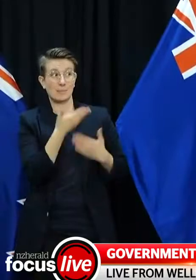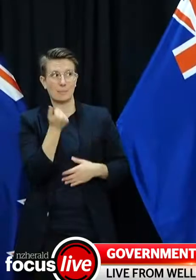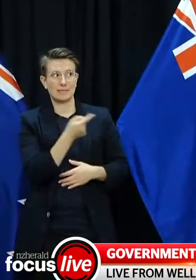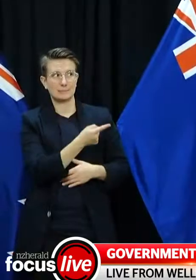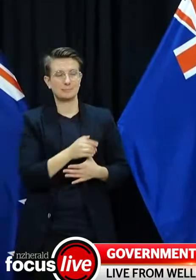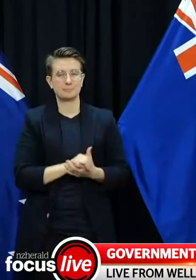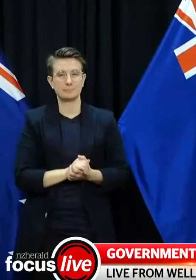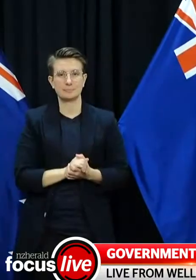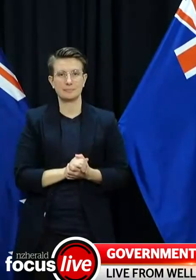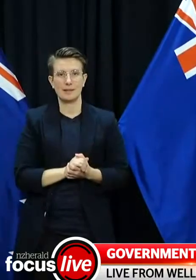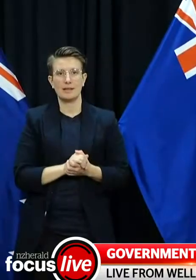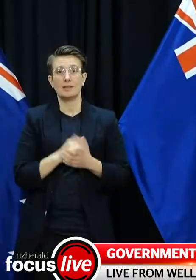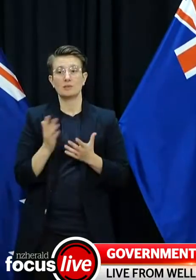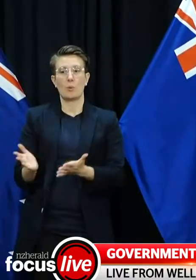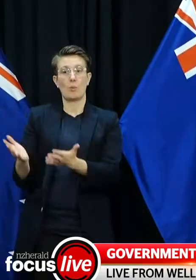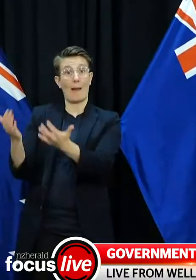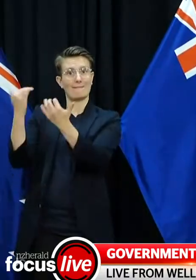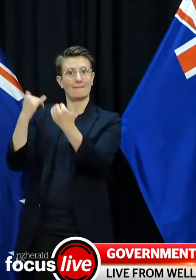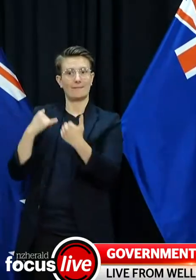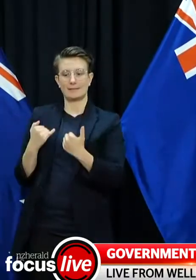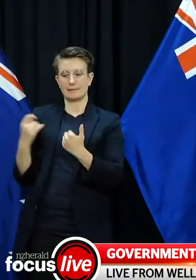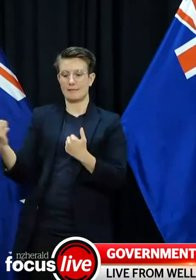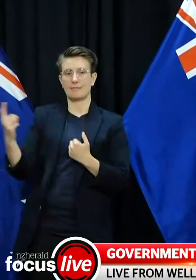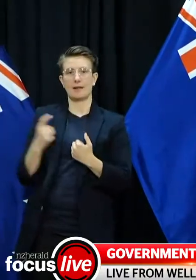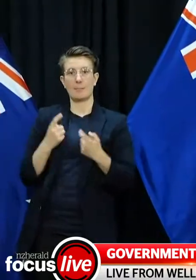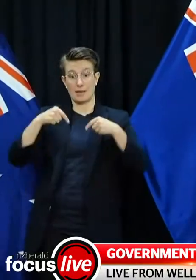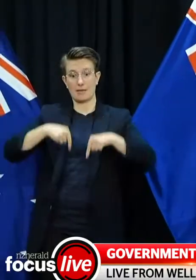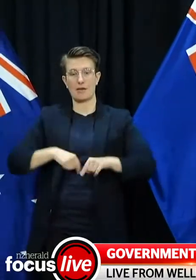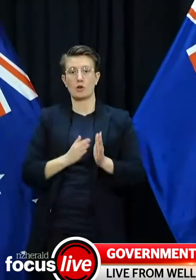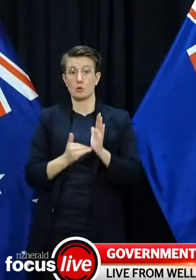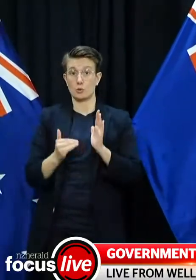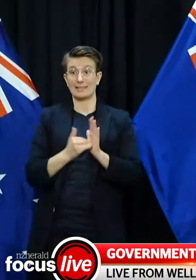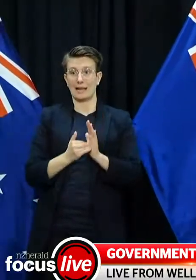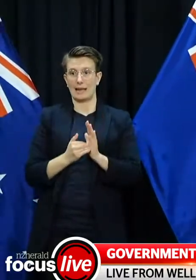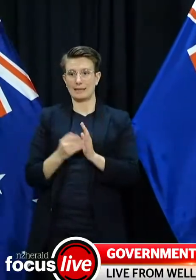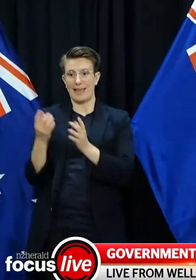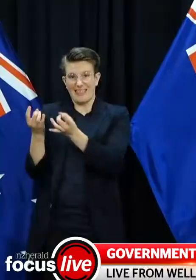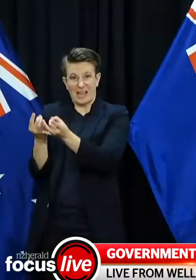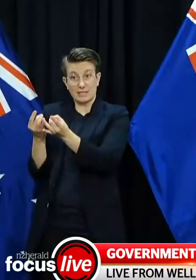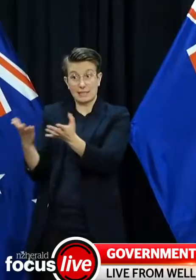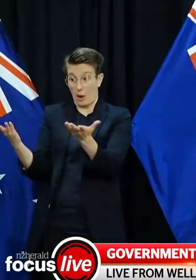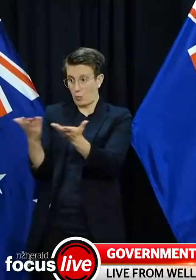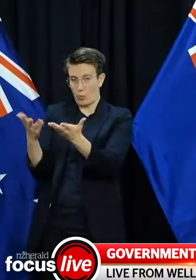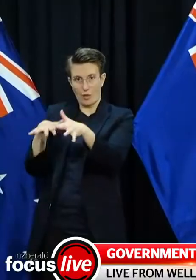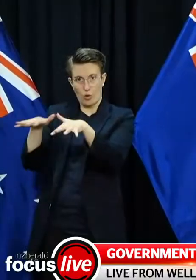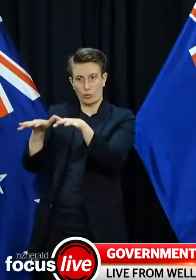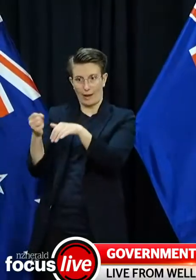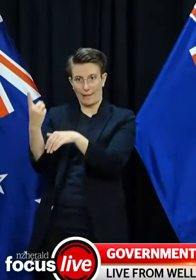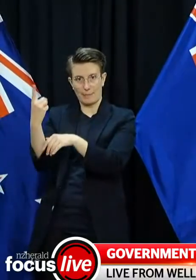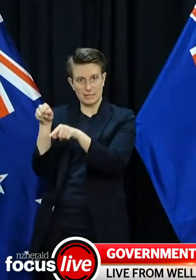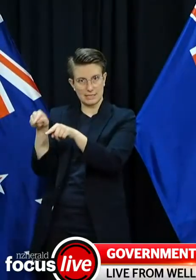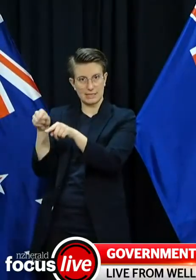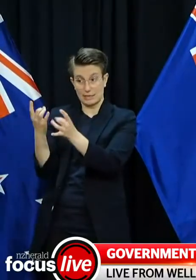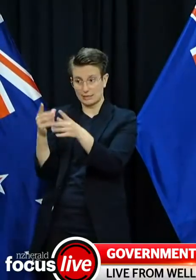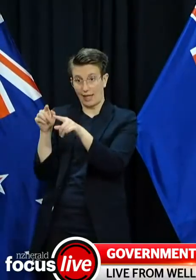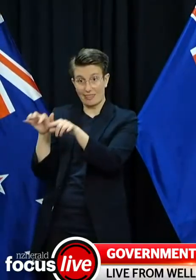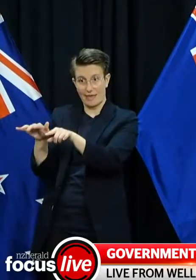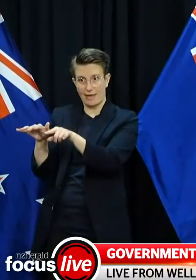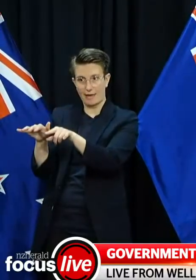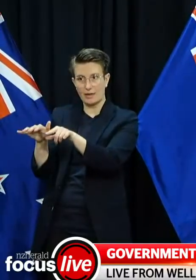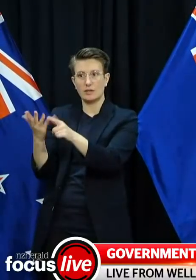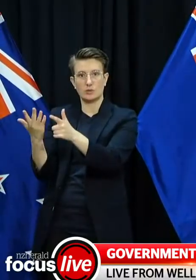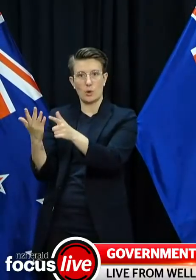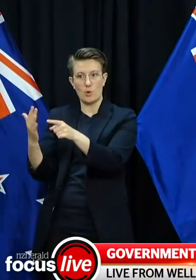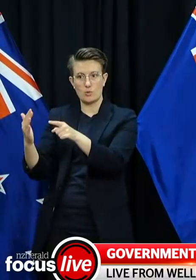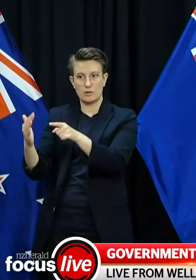does. The waves we see hitting New Zealand are a function of the wave that was started where the earthquake was and the path it takes to get to our coastlines. So in this